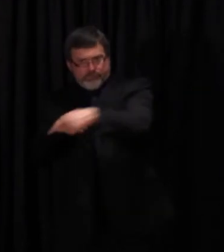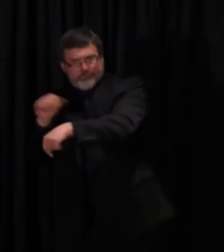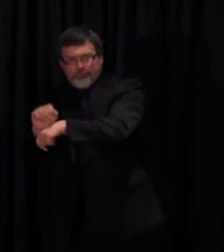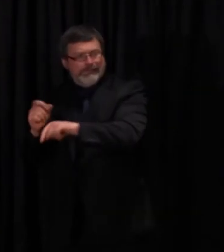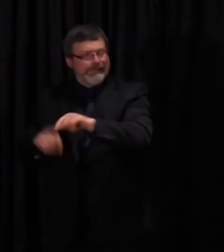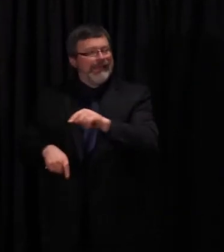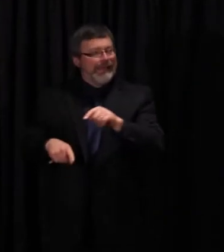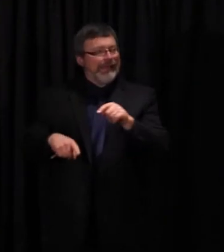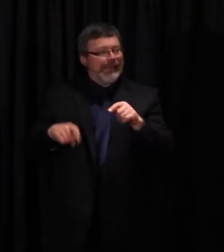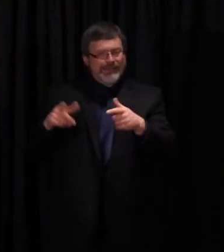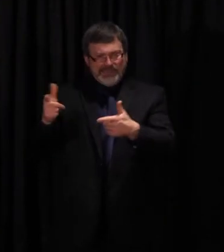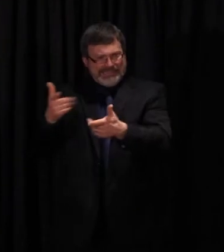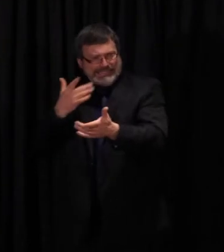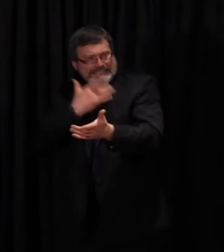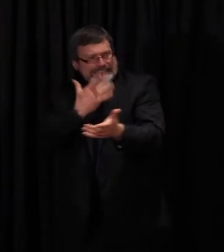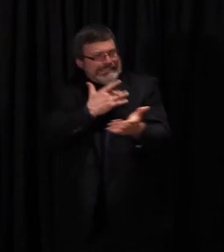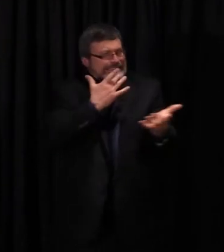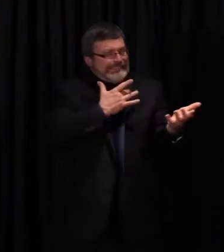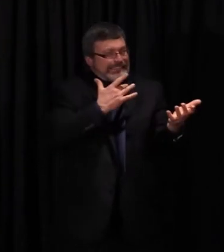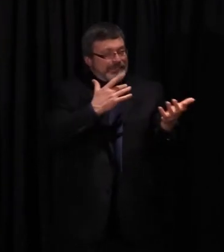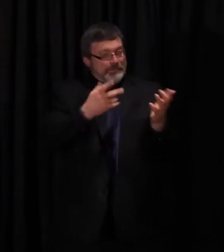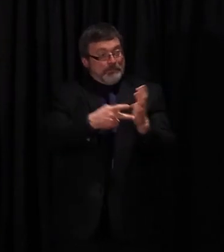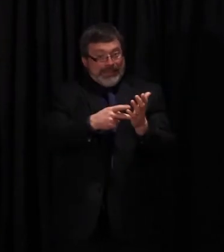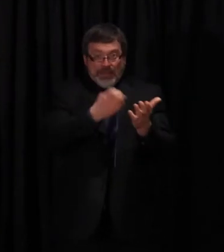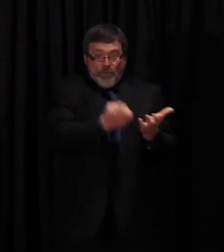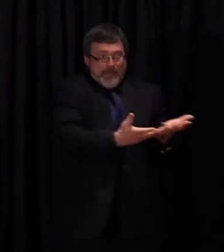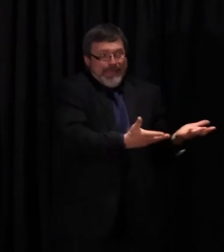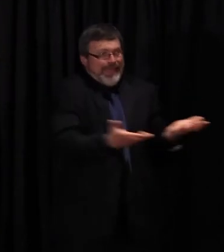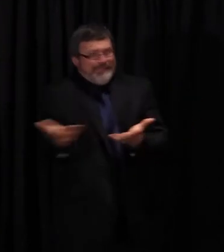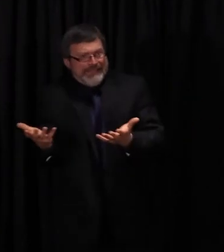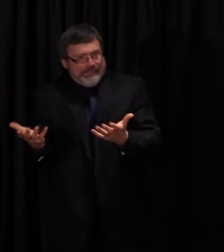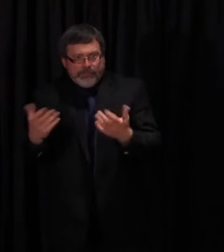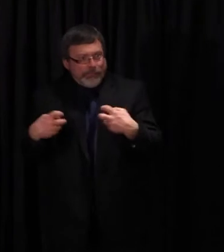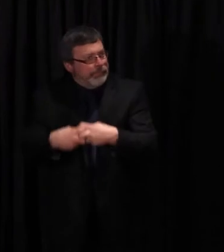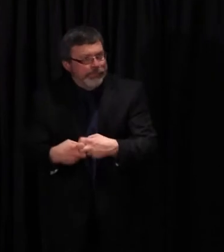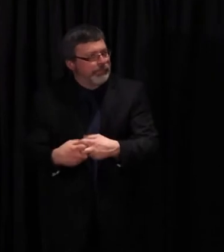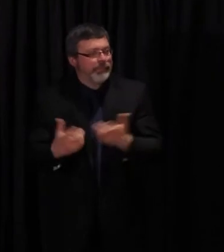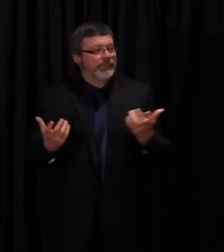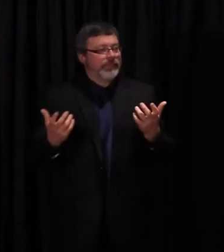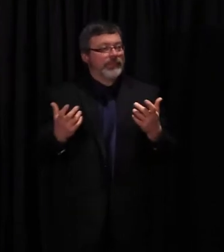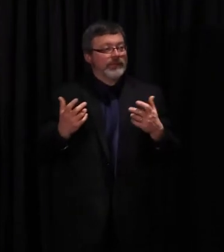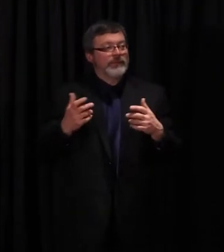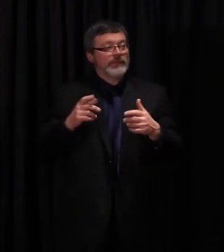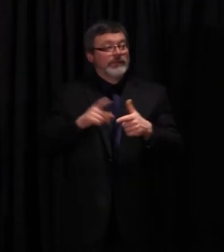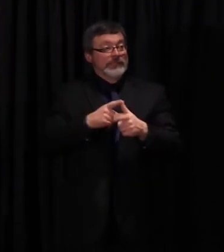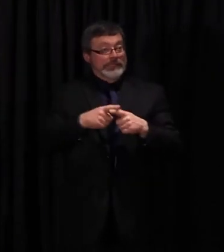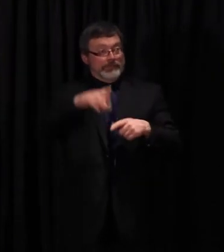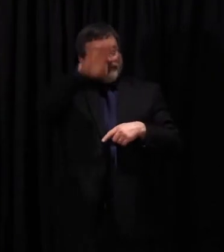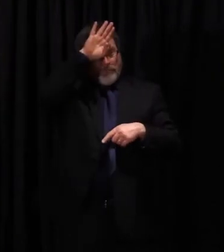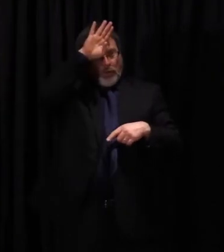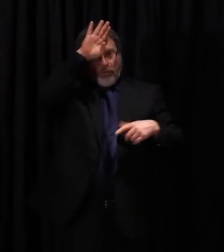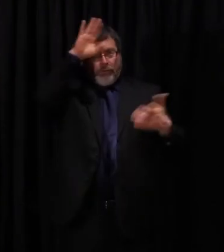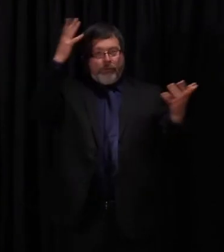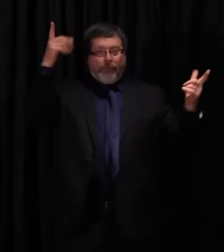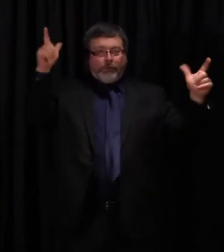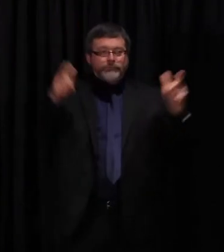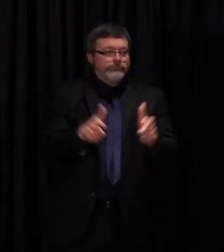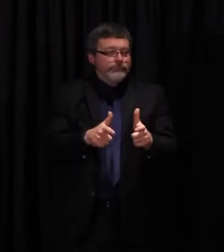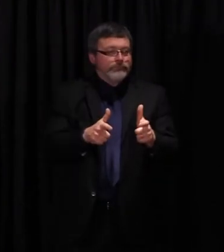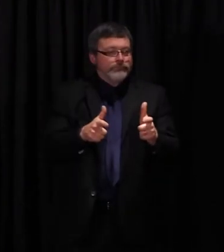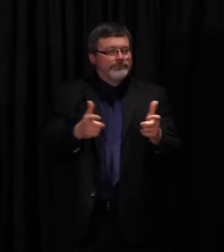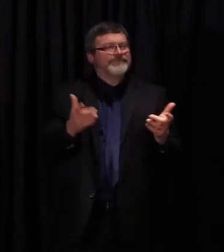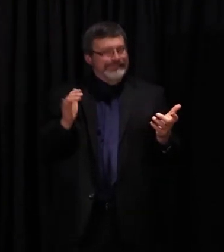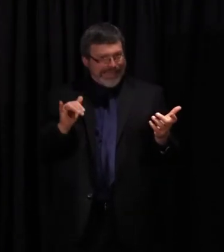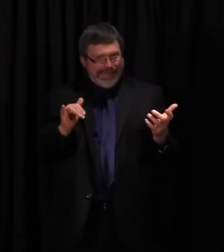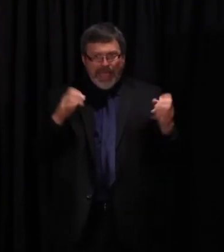issues getting the life-saving equipment and supplies we need, and we'll see fewer EMTs available to get patients to emergency